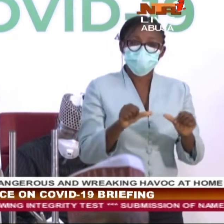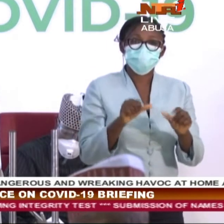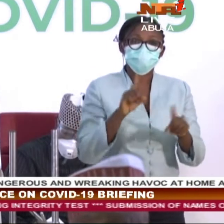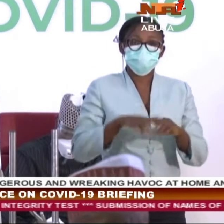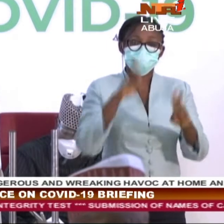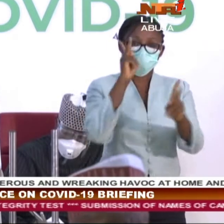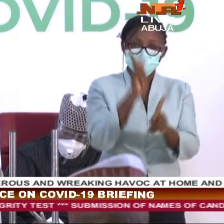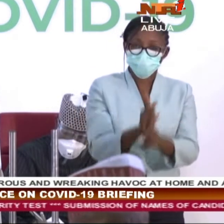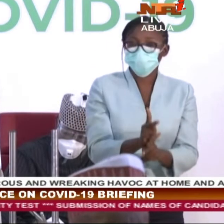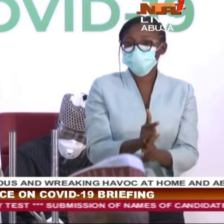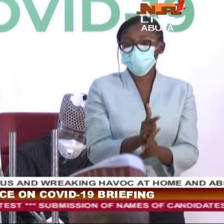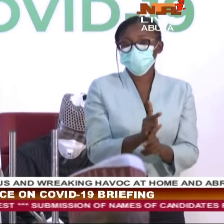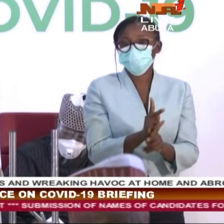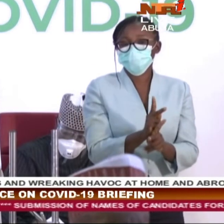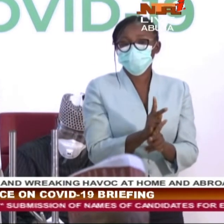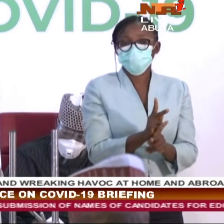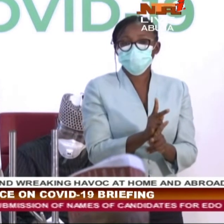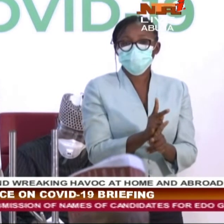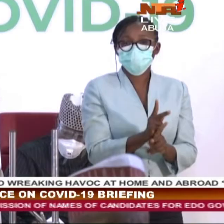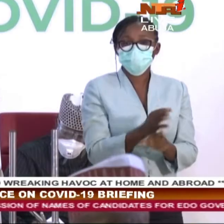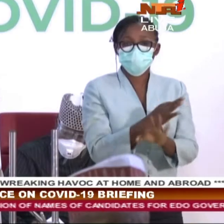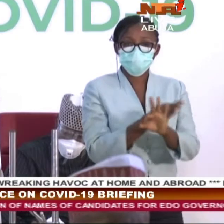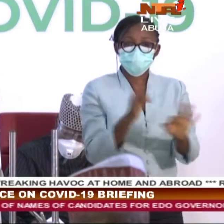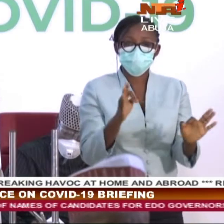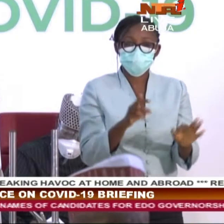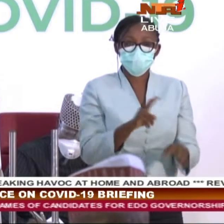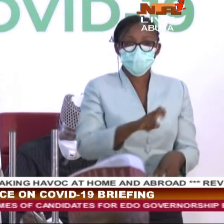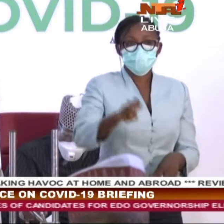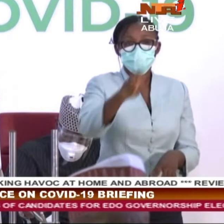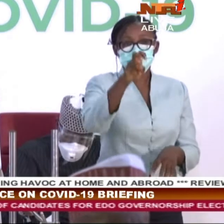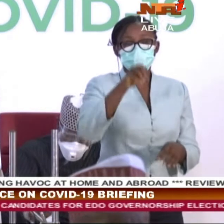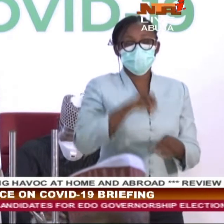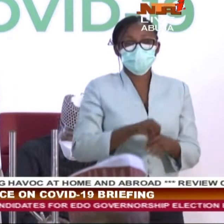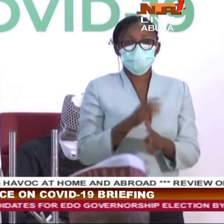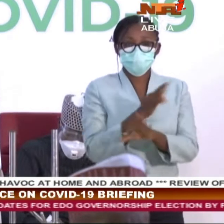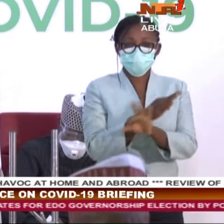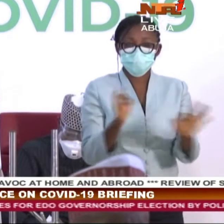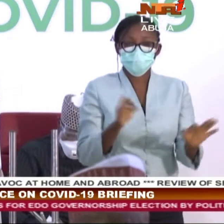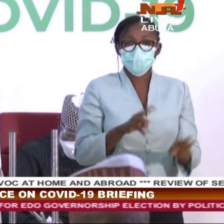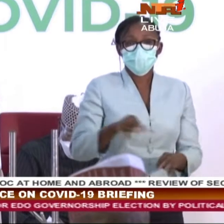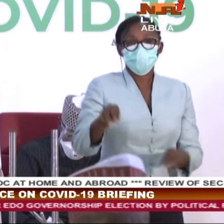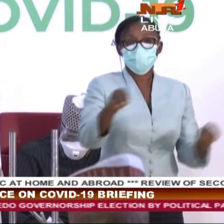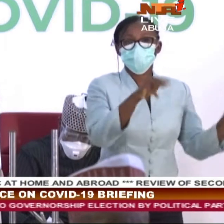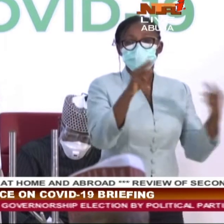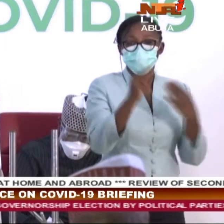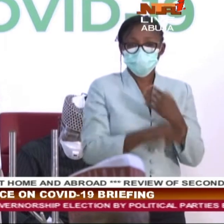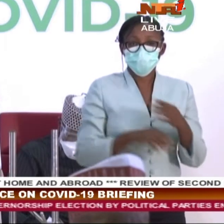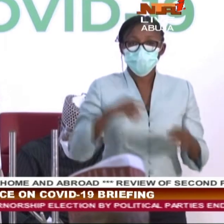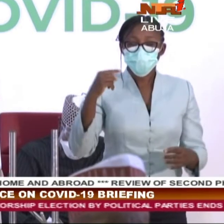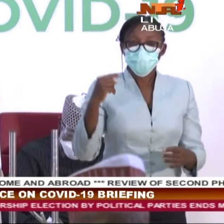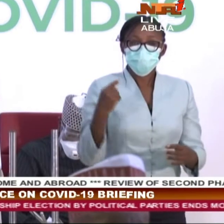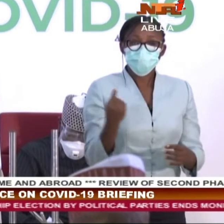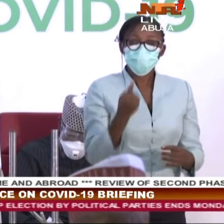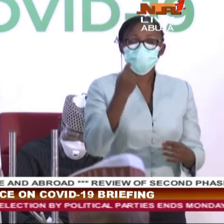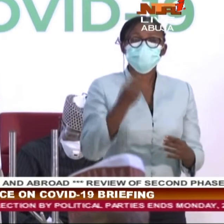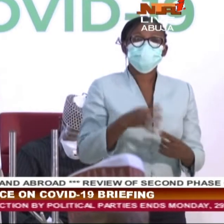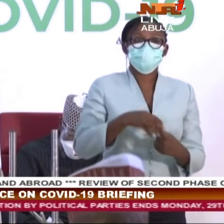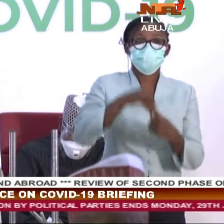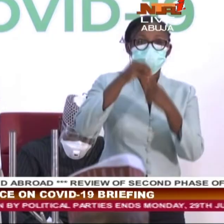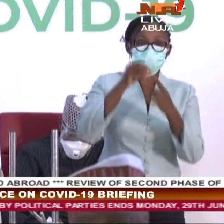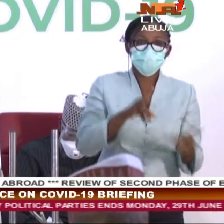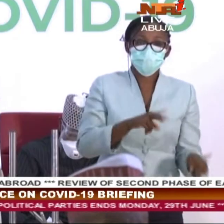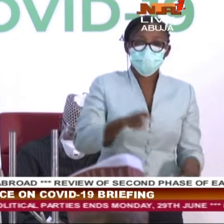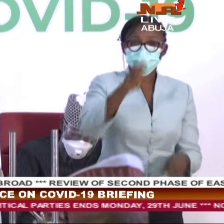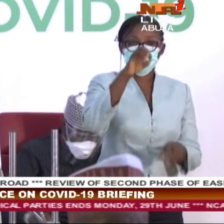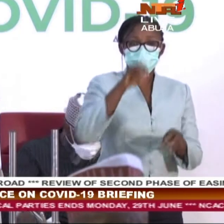to maintain free travel in terms of free movement, in terms of goods and essential travel, even